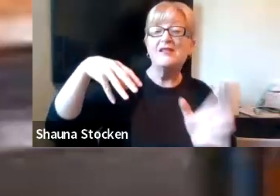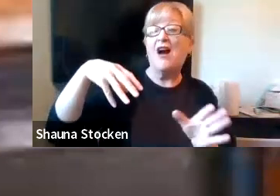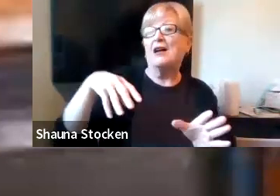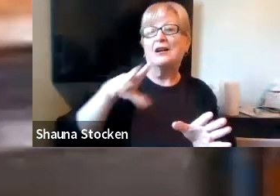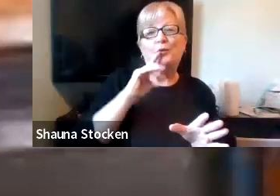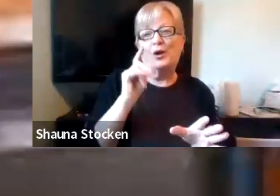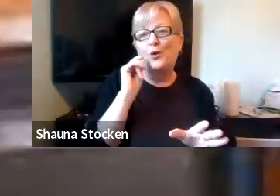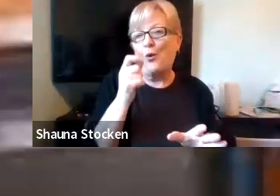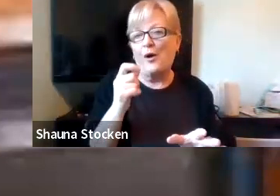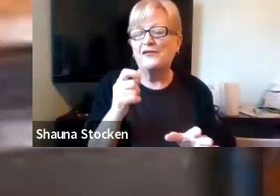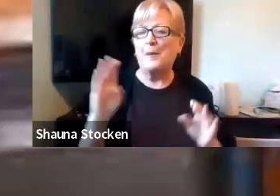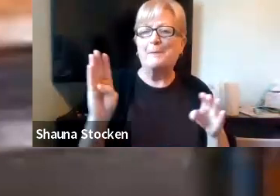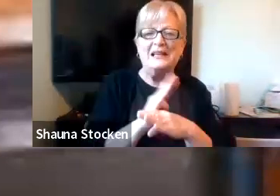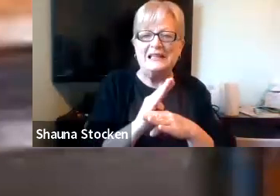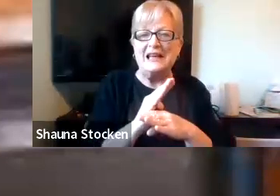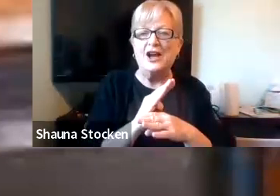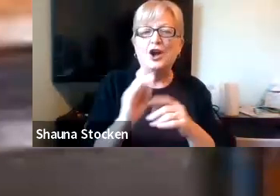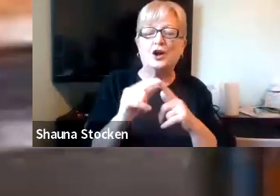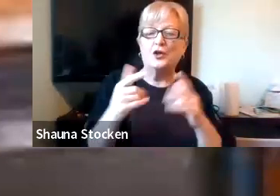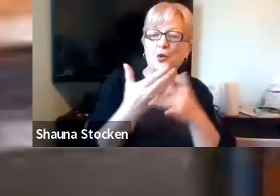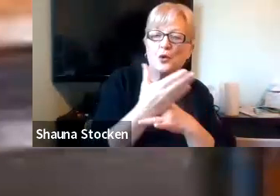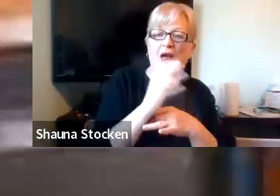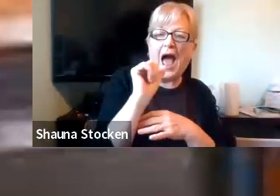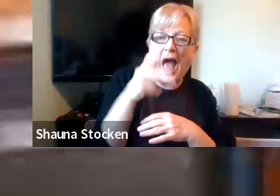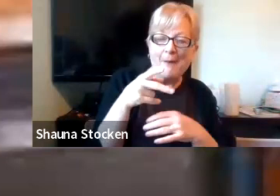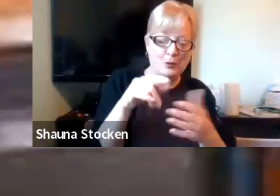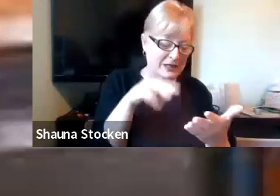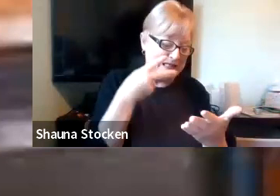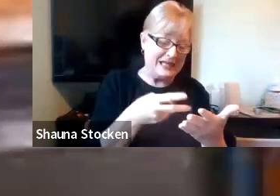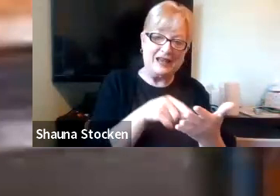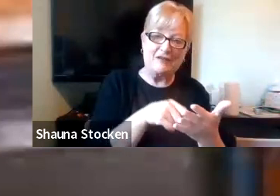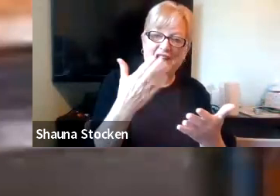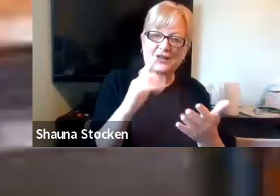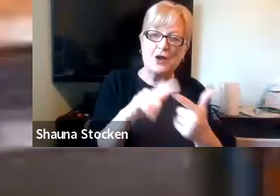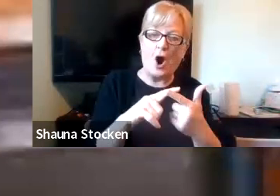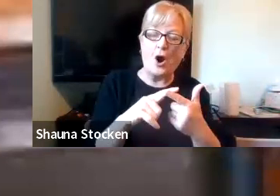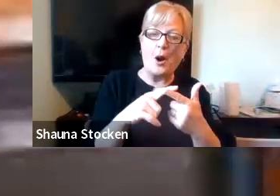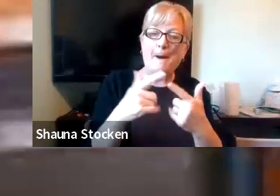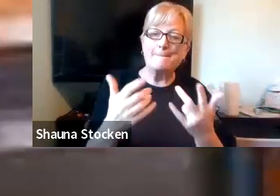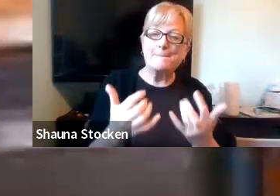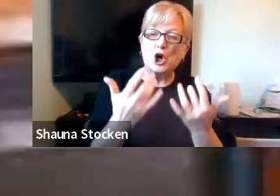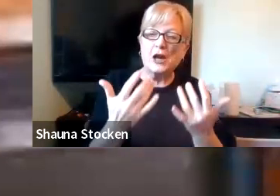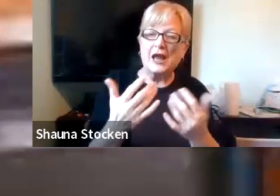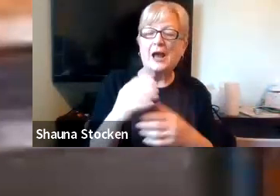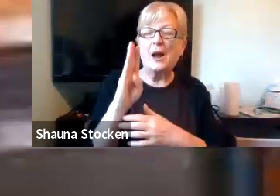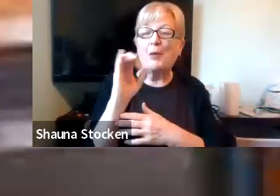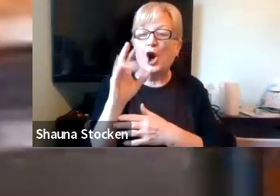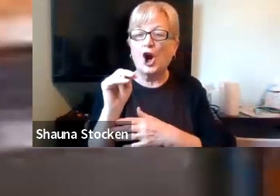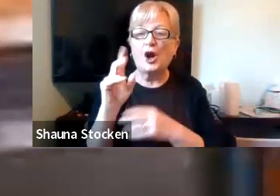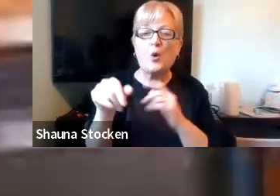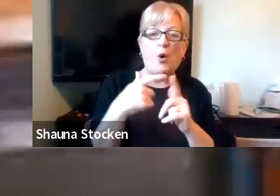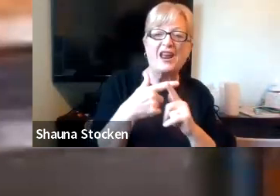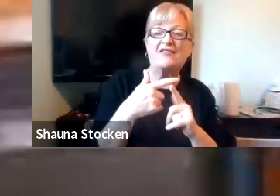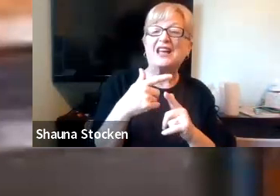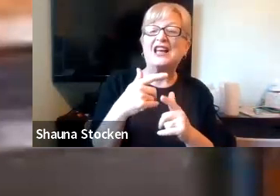stuff, again, you can access it through the app and you can sort of see if things are burning or see if cheese is melting the way that you want it to, if it's on the